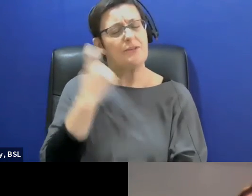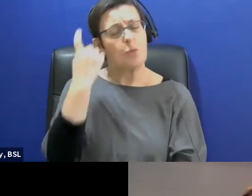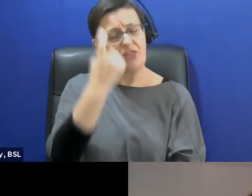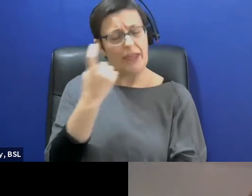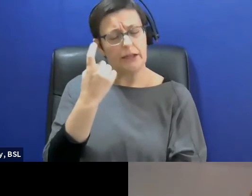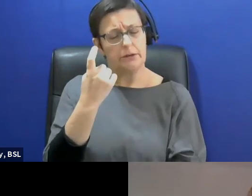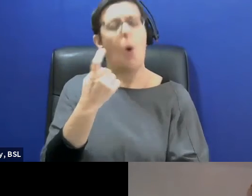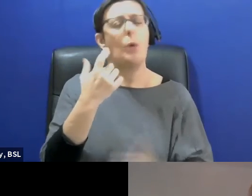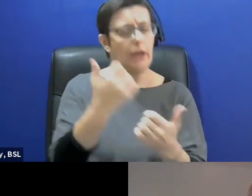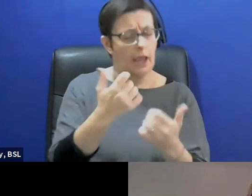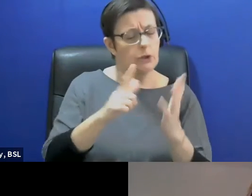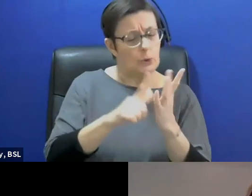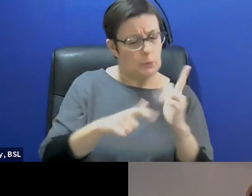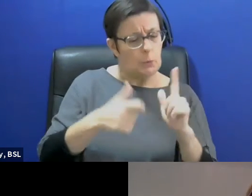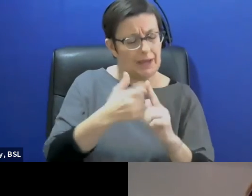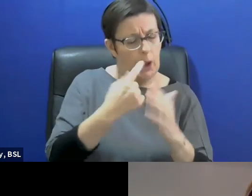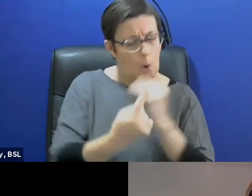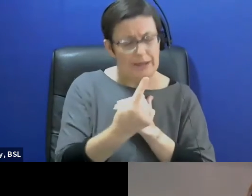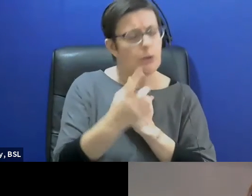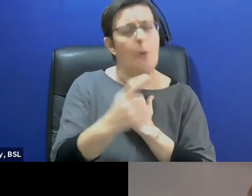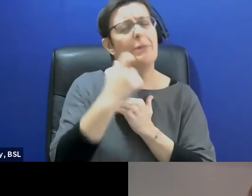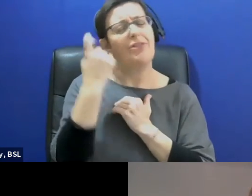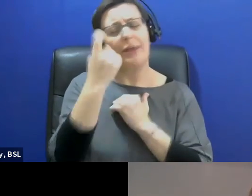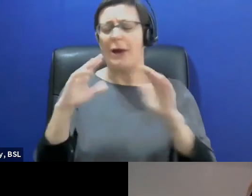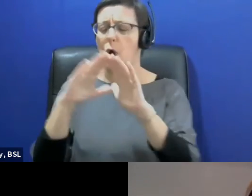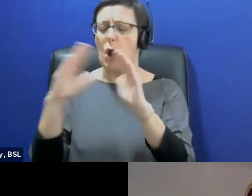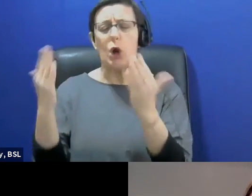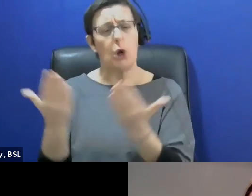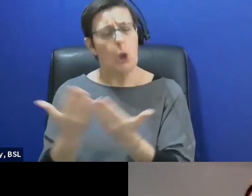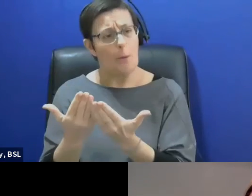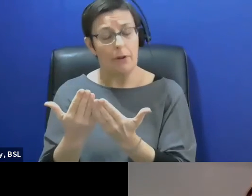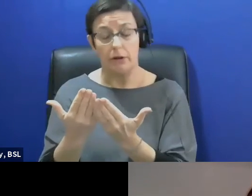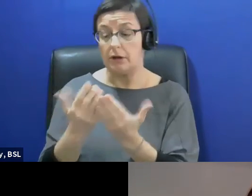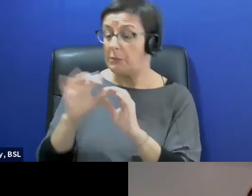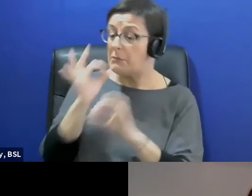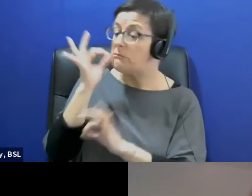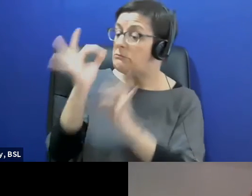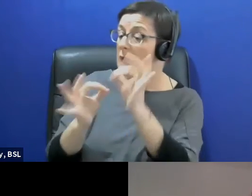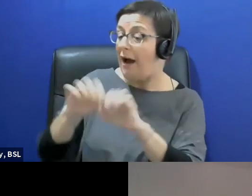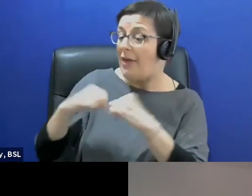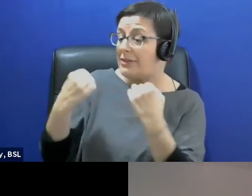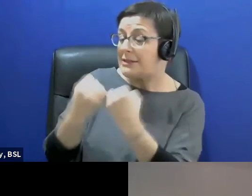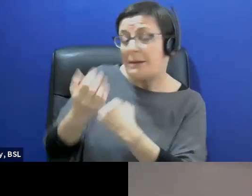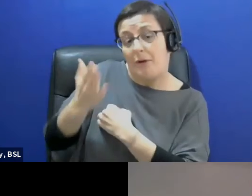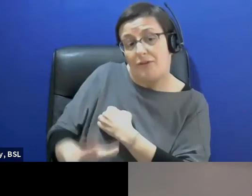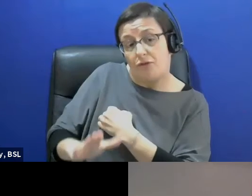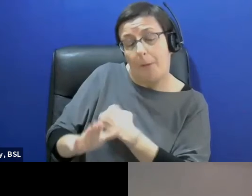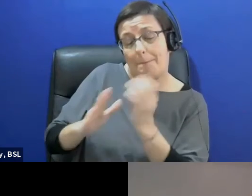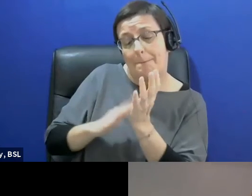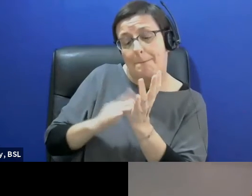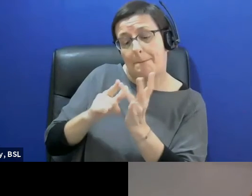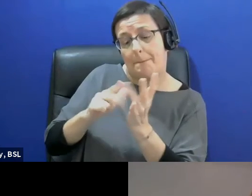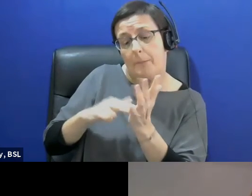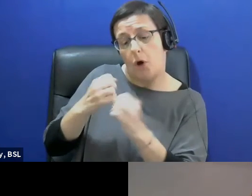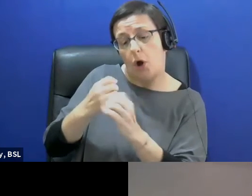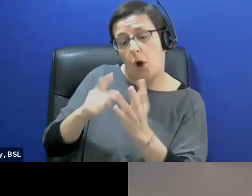So I guess from the team in Mongolia, maybe we'll come to you and just find out what you think you would say are the biggest challenges